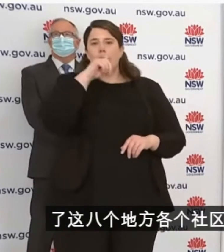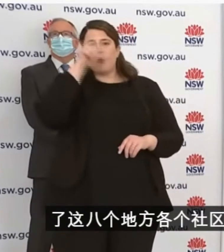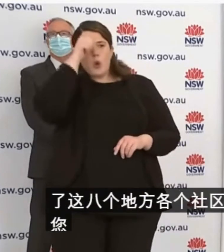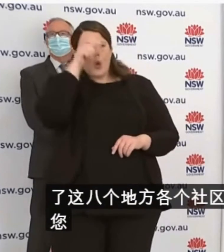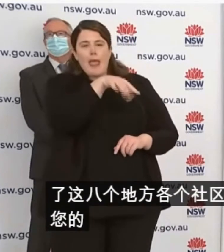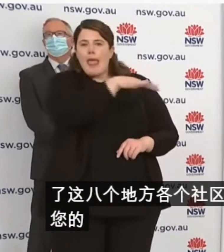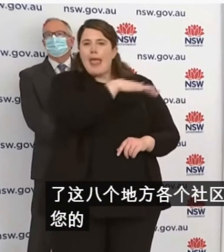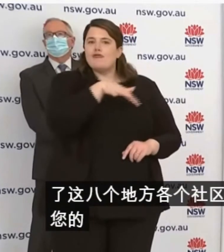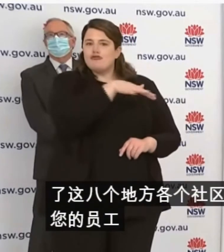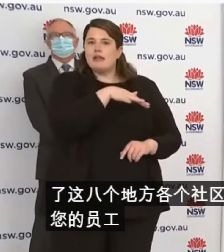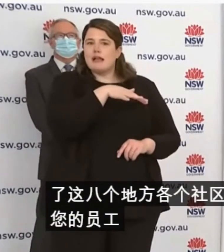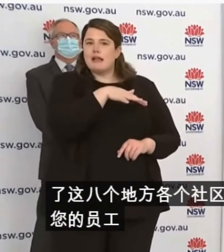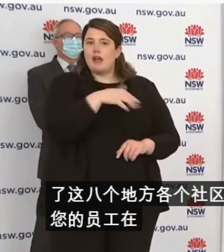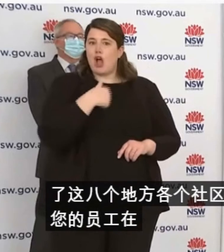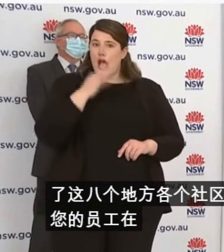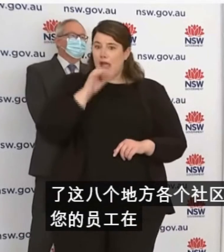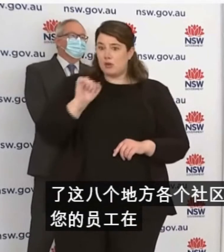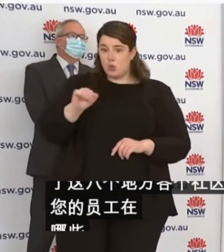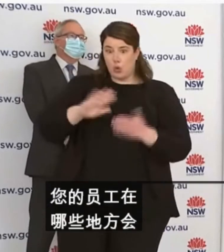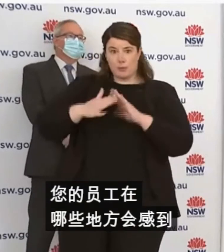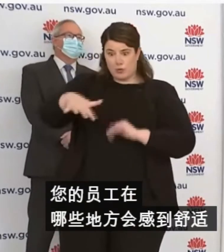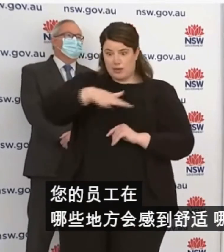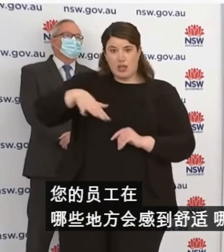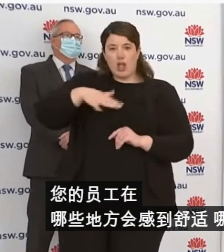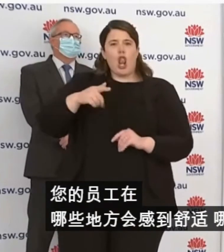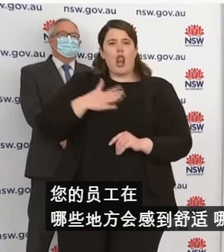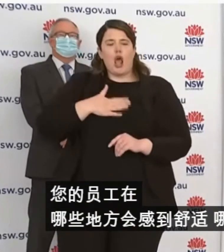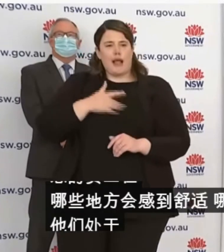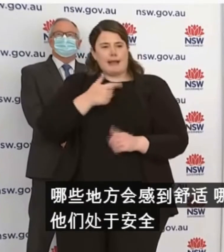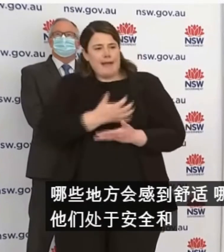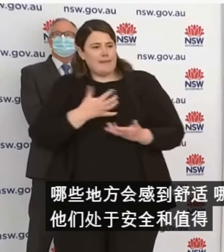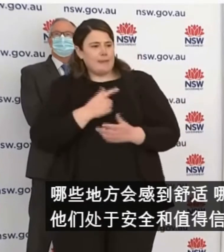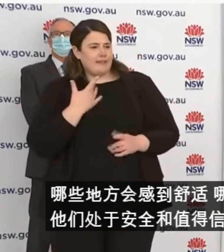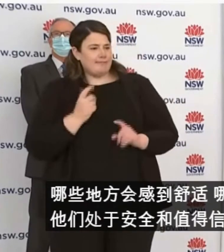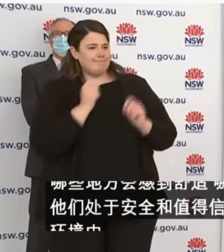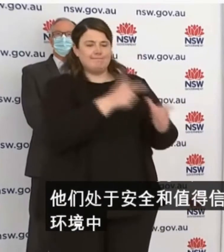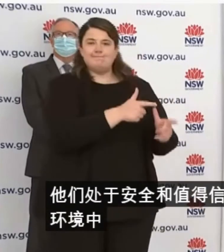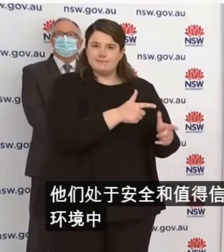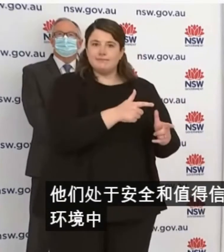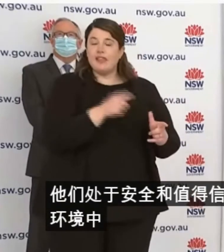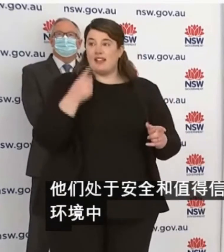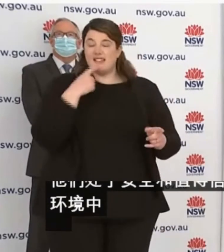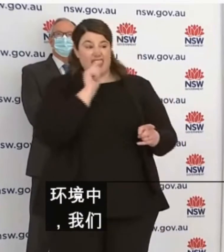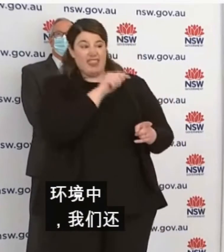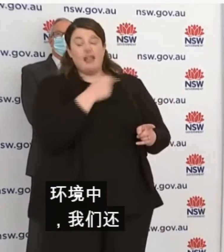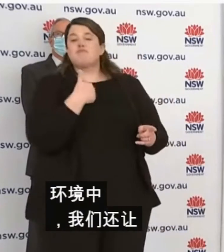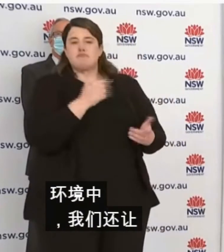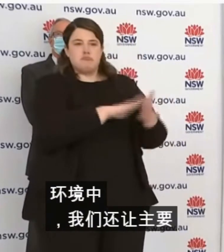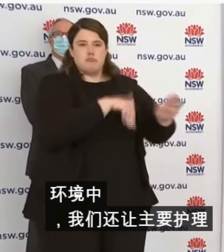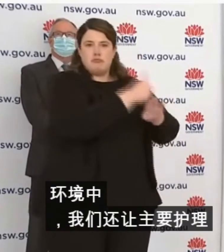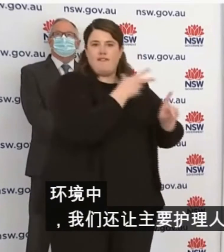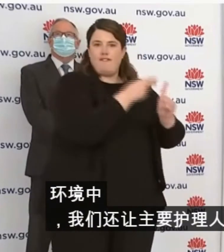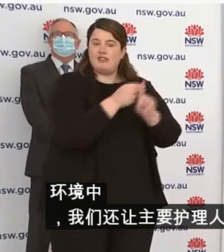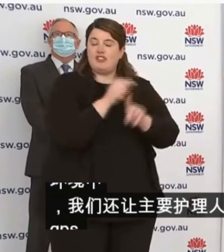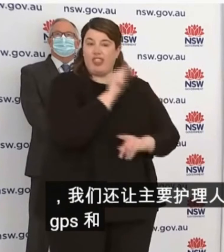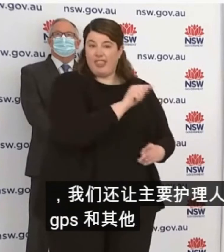areas, where are your people comfortable going? Where would people more likely feel they're in a safe and trusted environment? And we're also involving